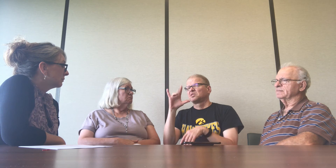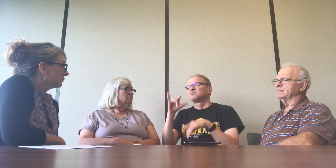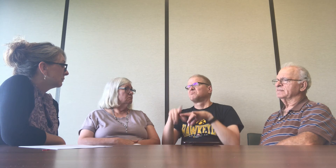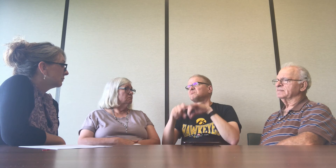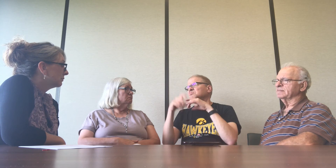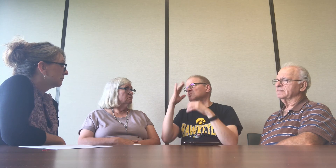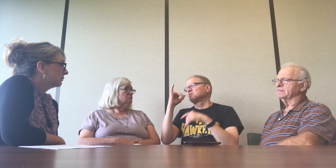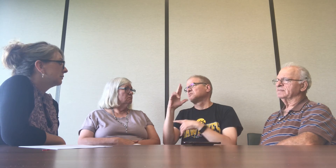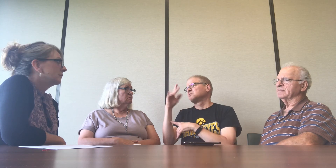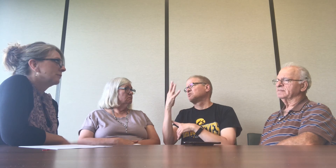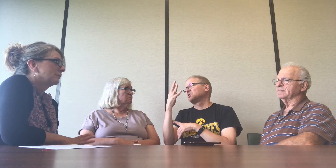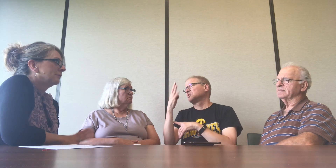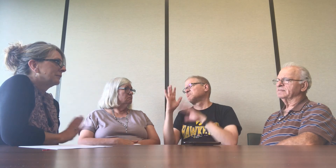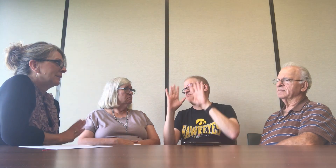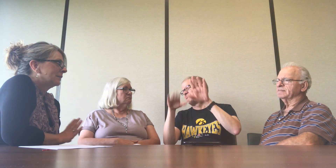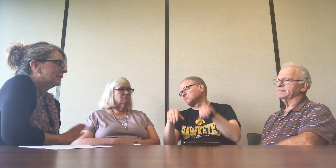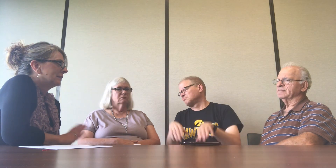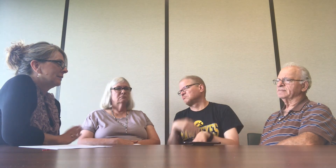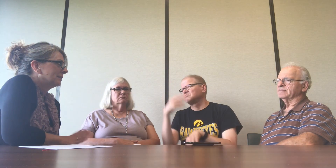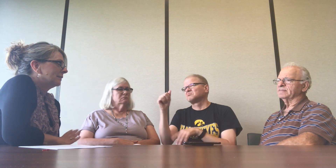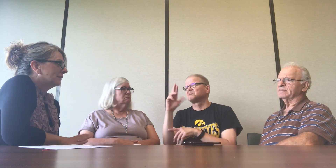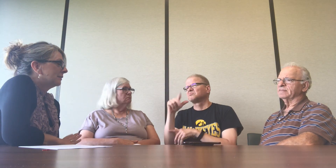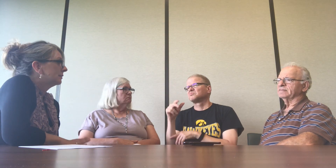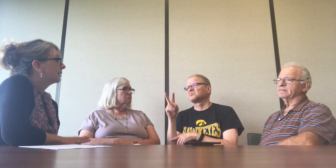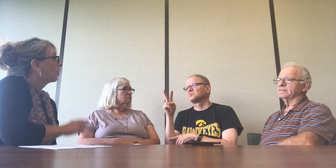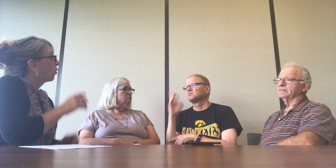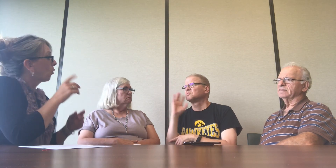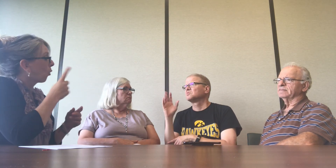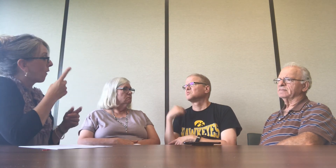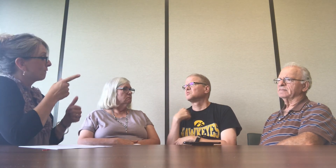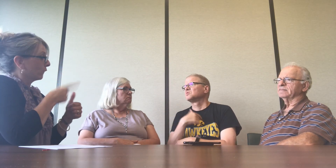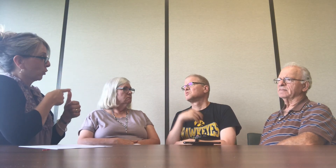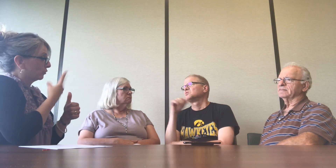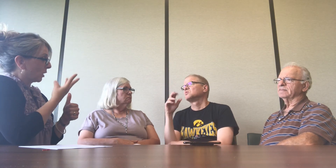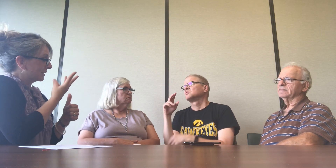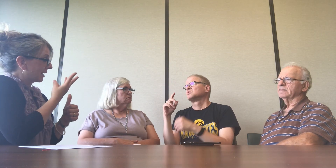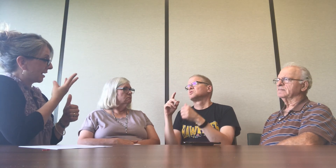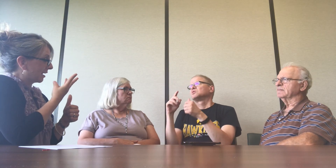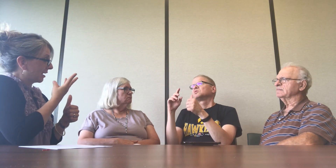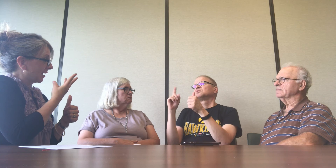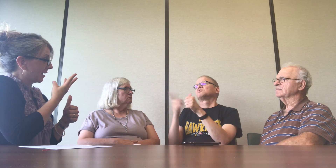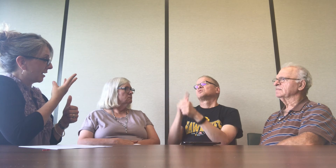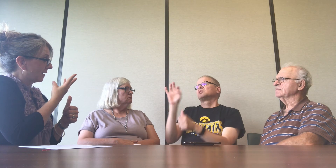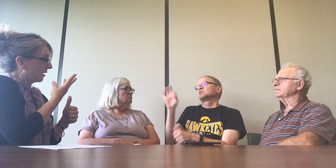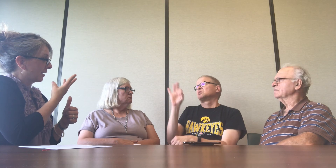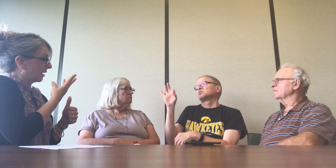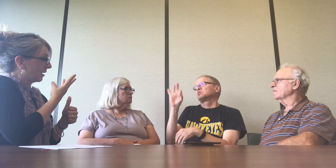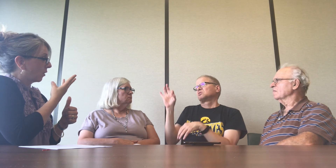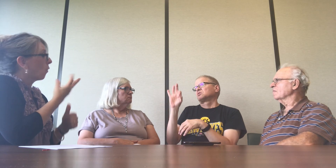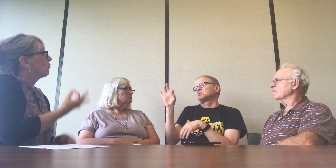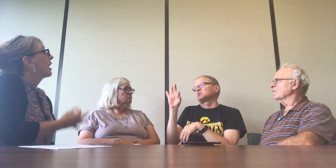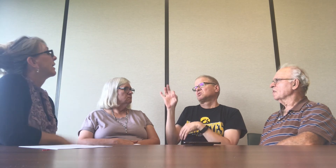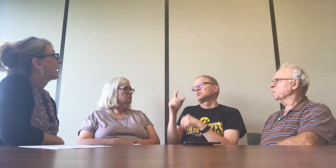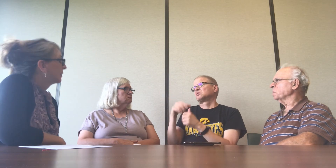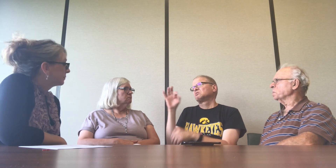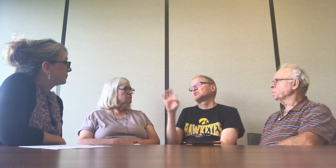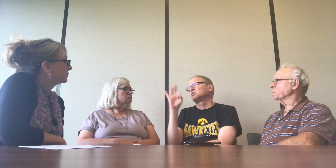Albert, sure, we won't be meeting in July because of the holiday. We meet usually the